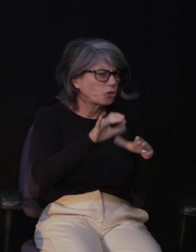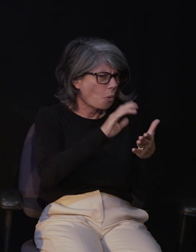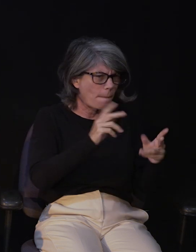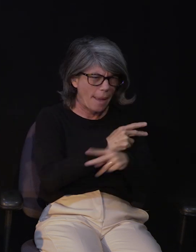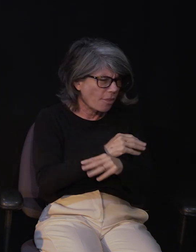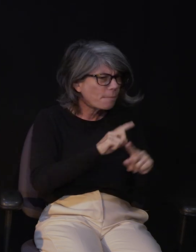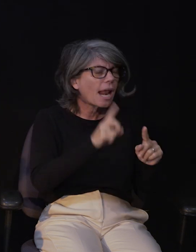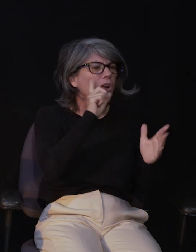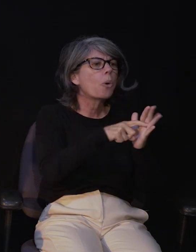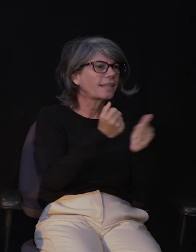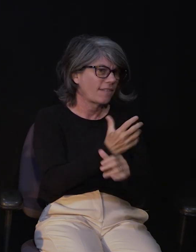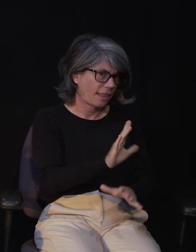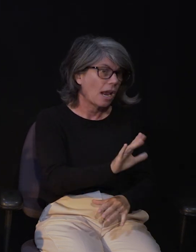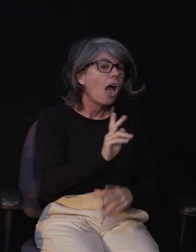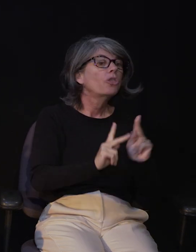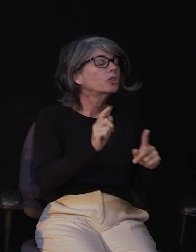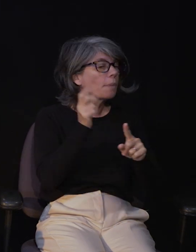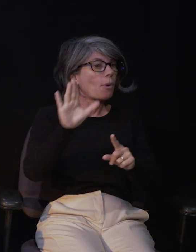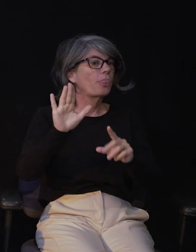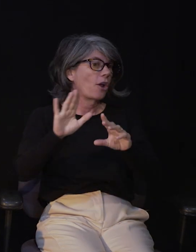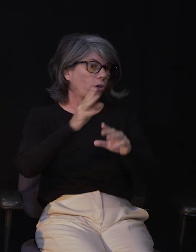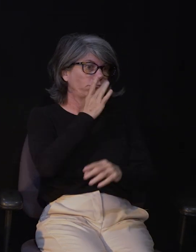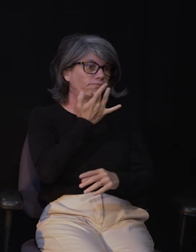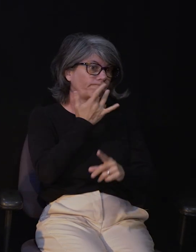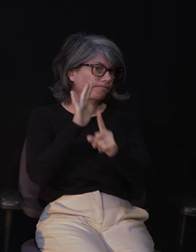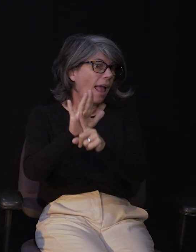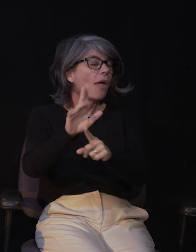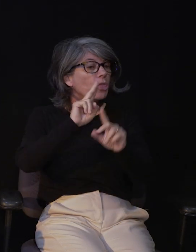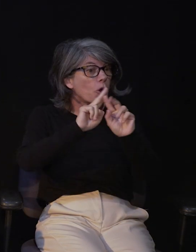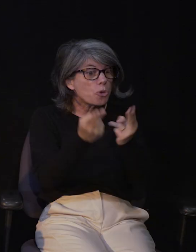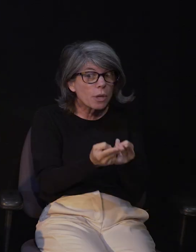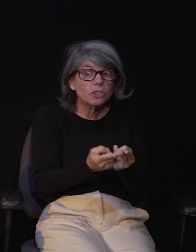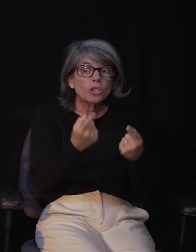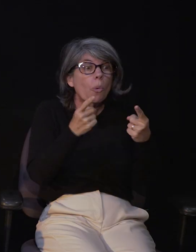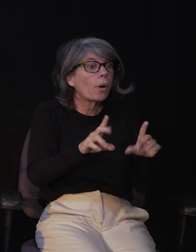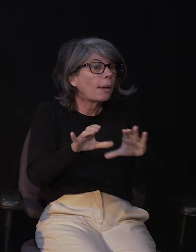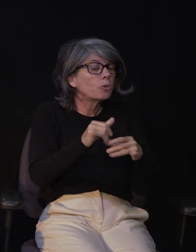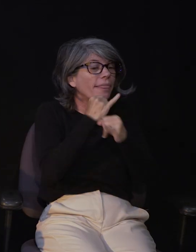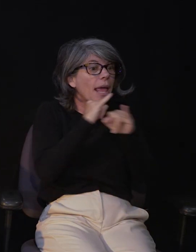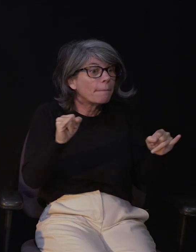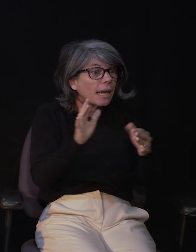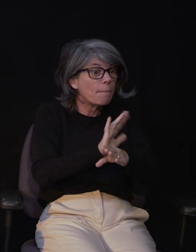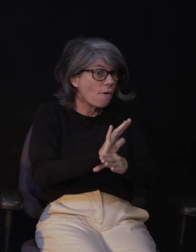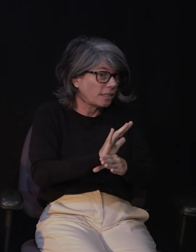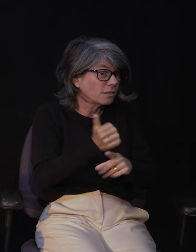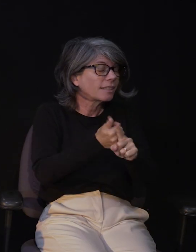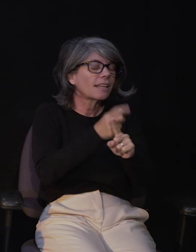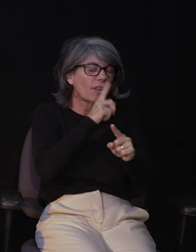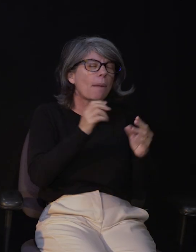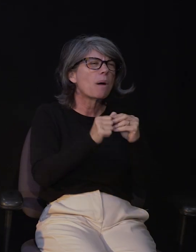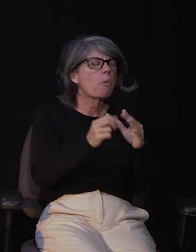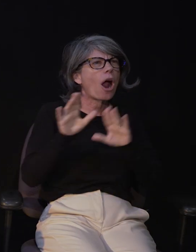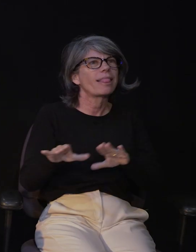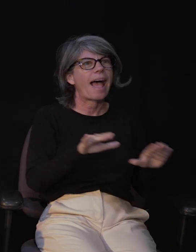notice everything, and those are people's departments and unions. And so when I'm doing the independent movies, which are a little bit more